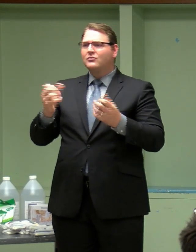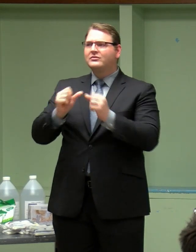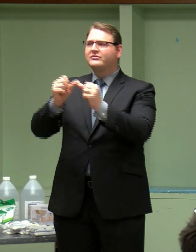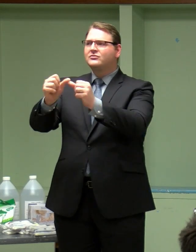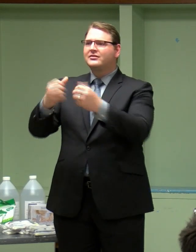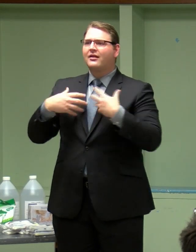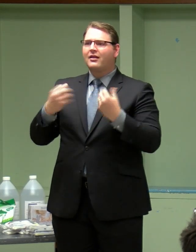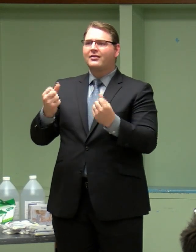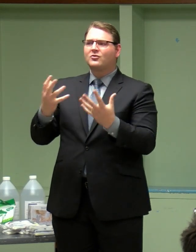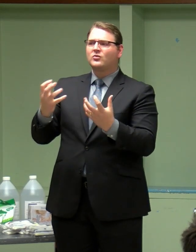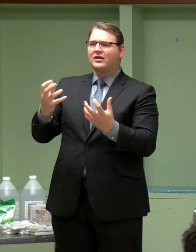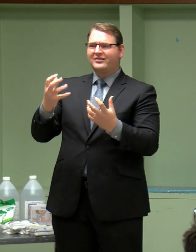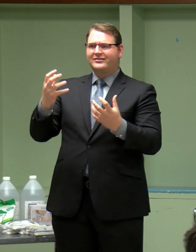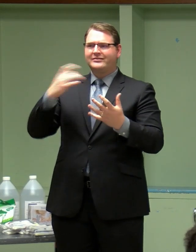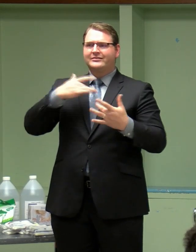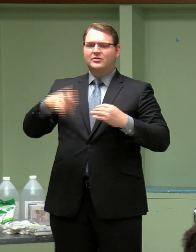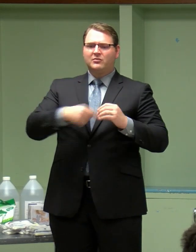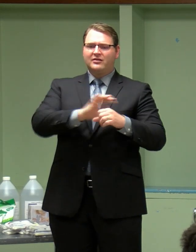recall, we made it real clear that